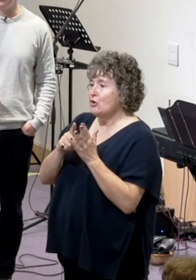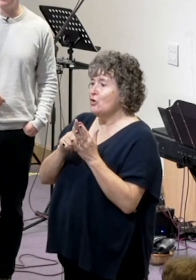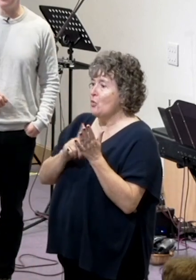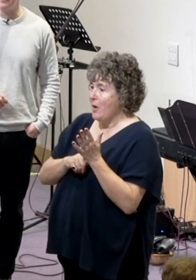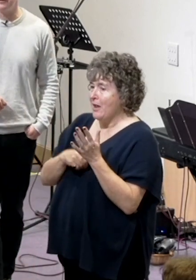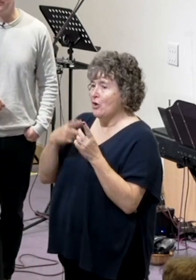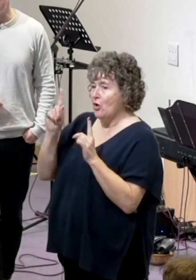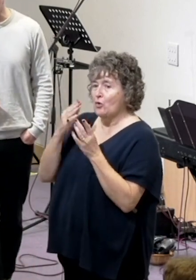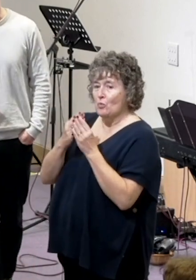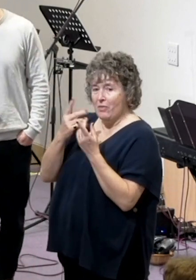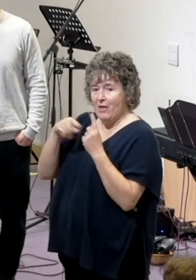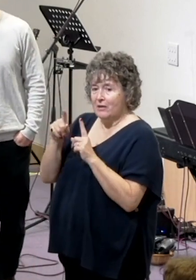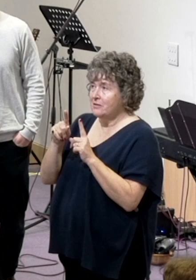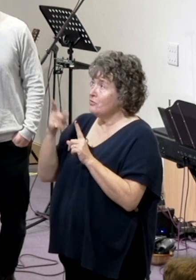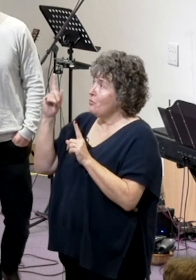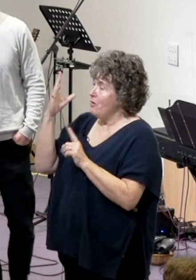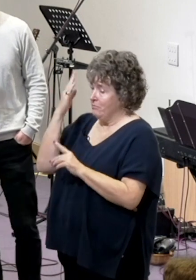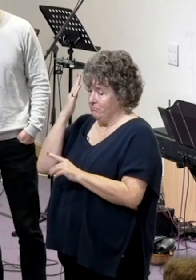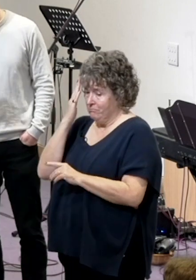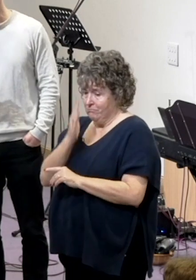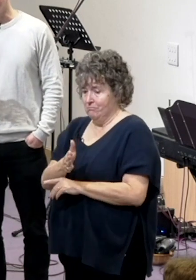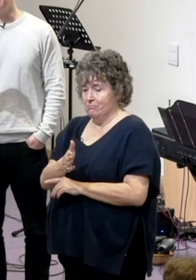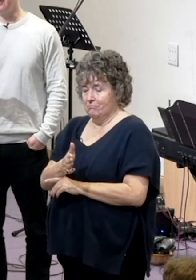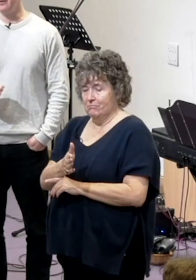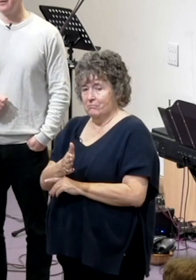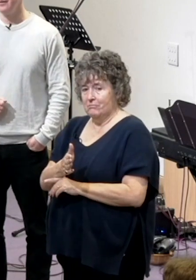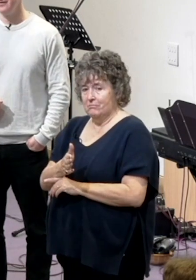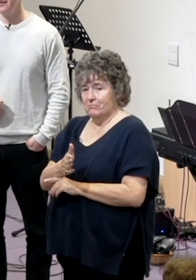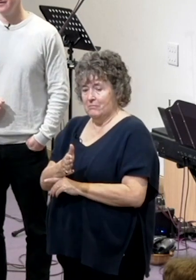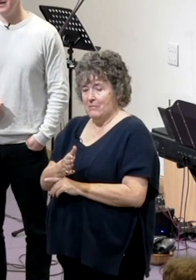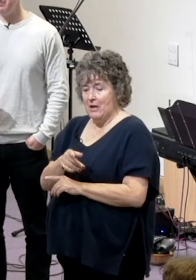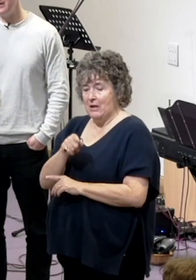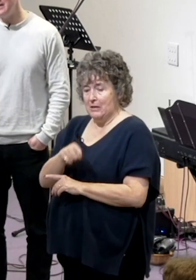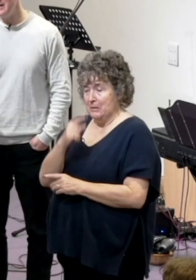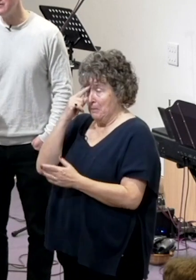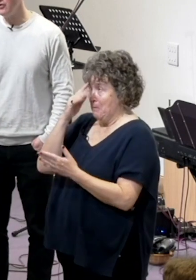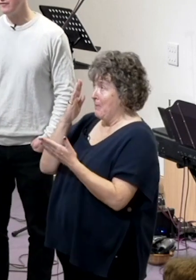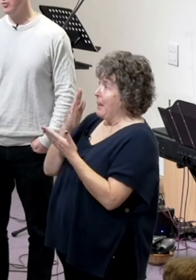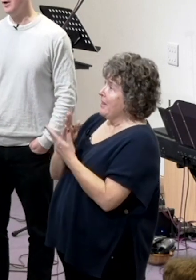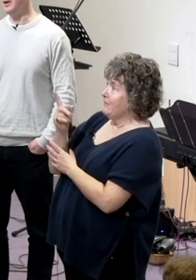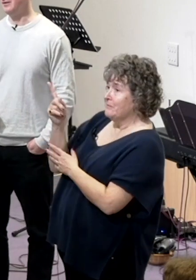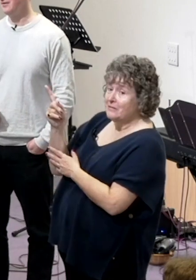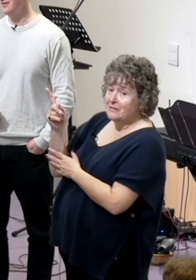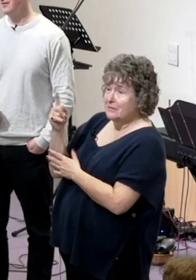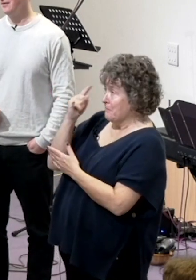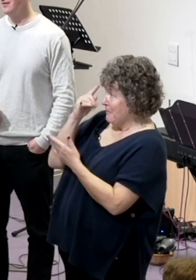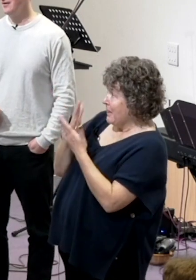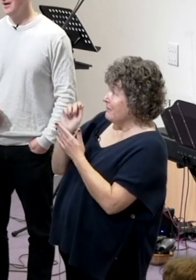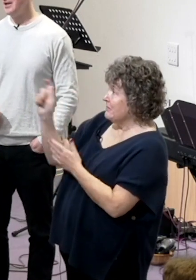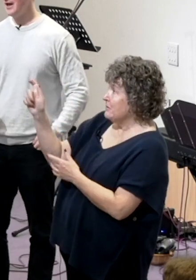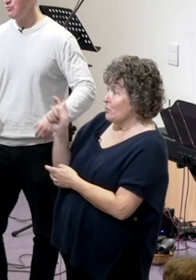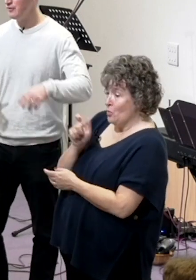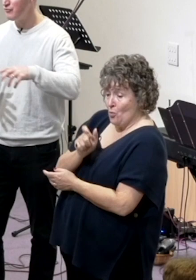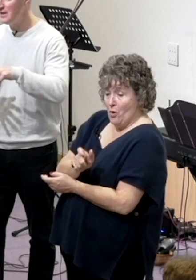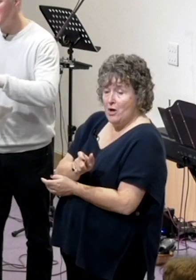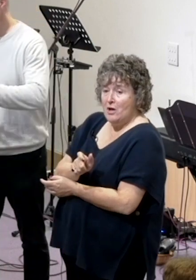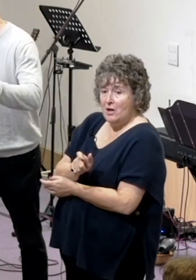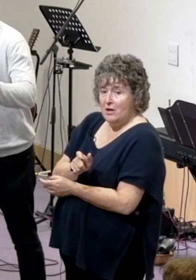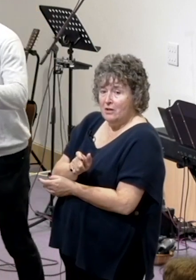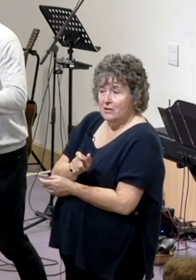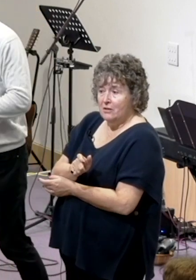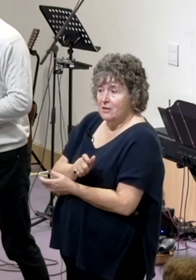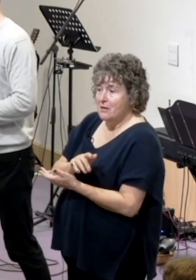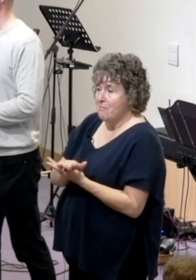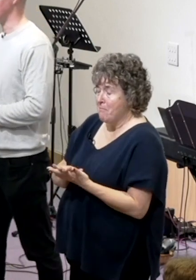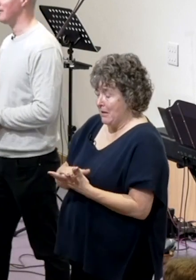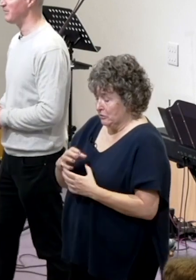into Joseph's situation, and he believes God. He believes God's word. And that would have relieved